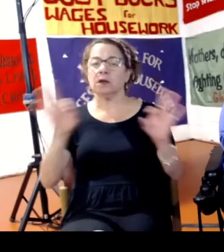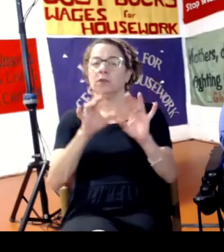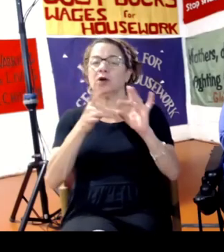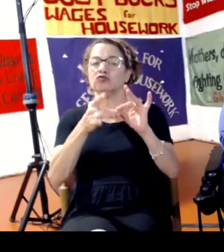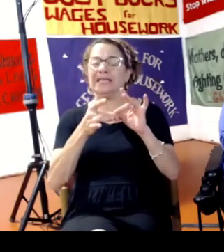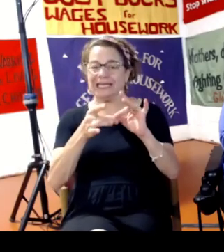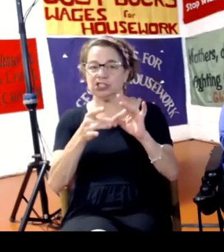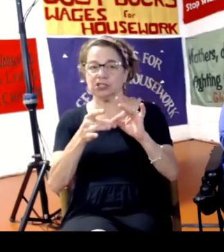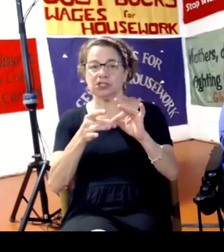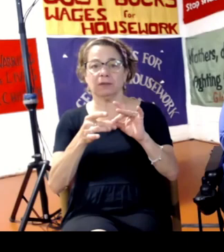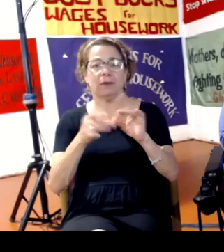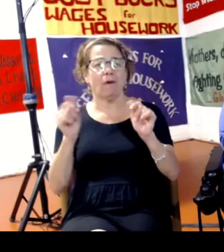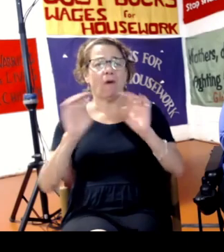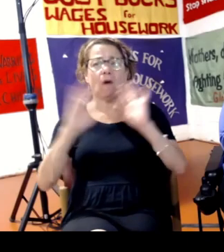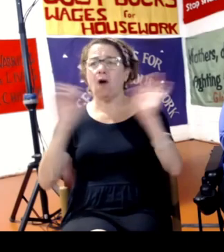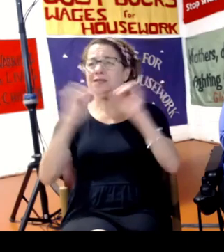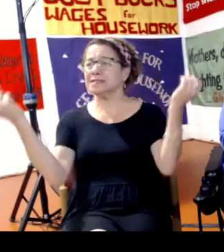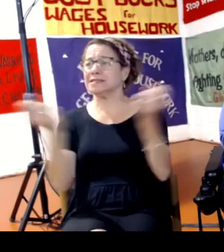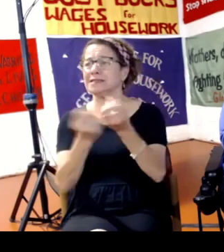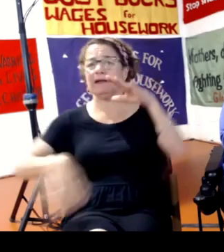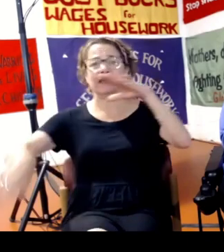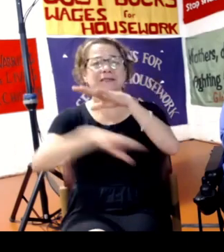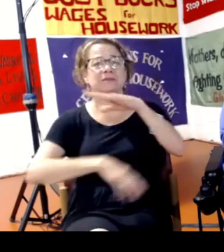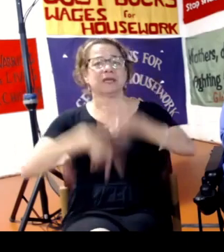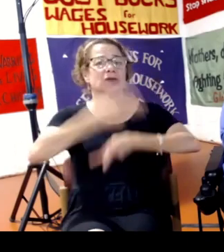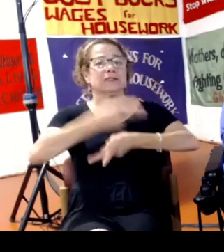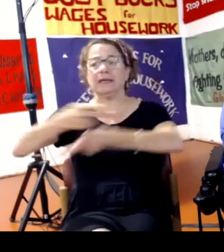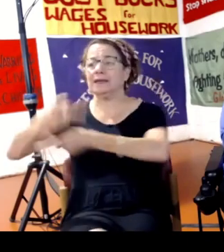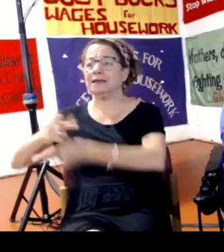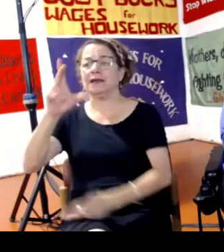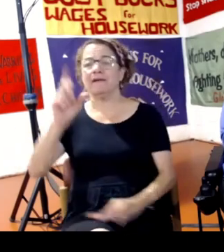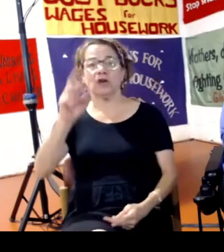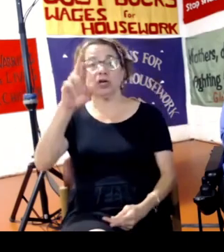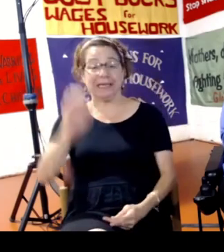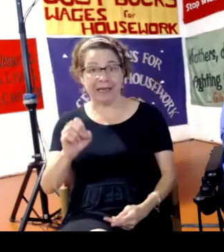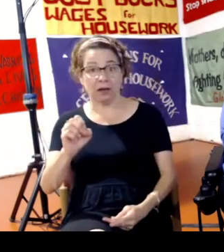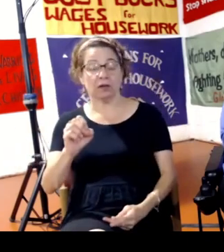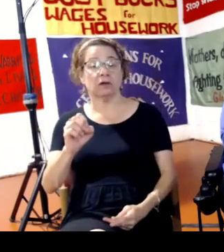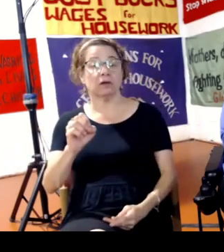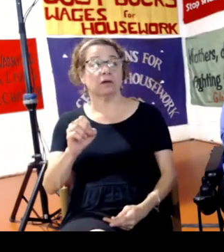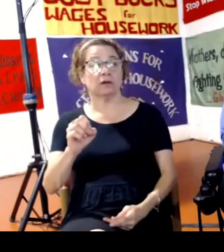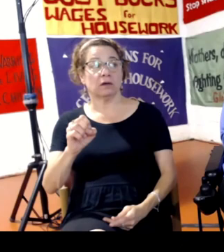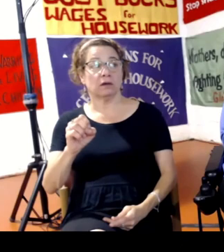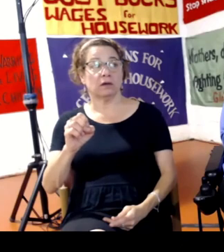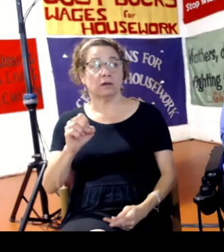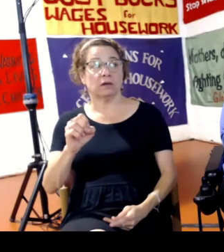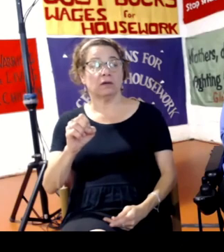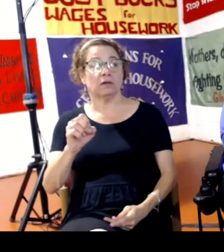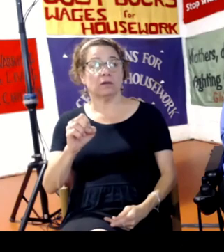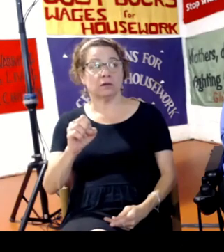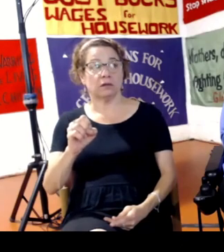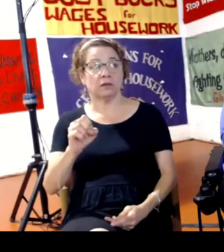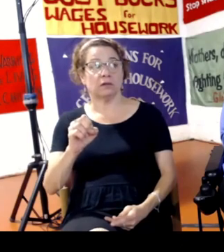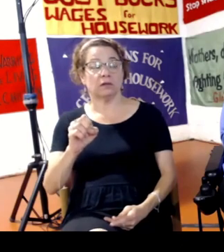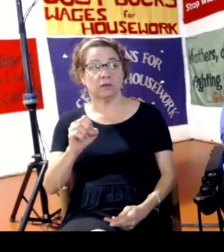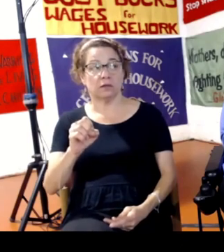on which the whole society is based. And what we want is not to abolish it, is to abolish the working conditions